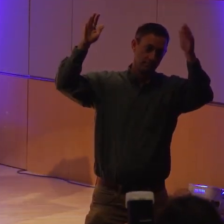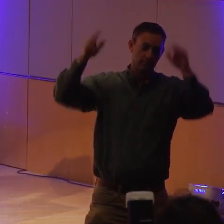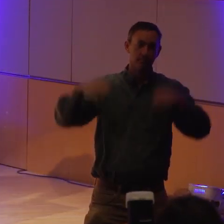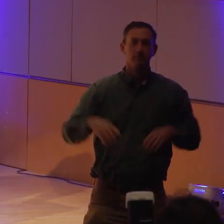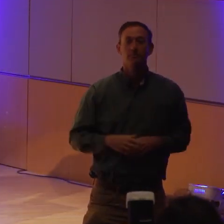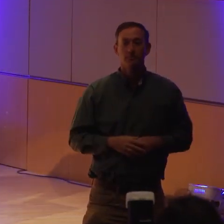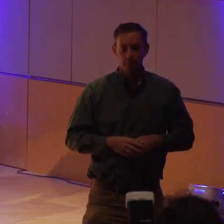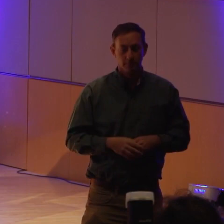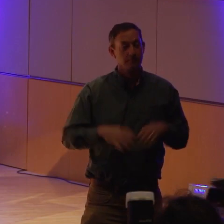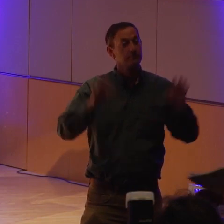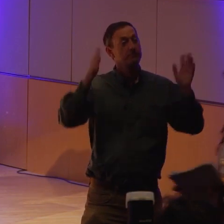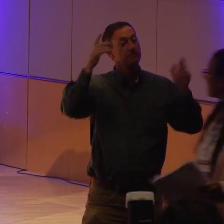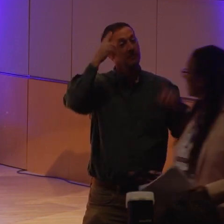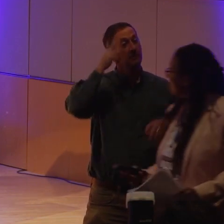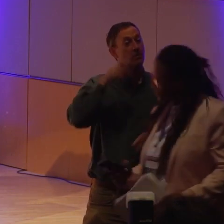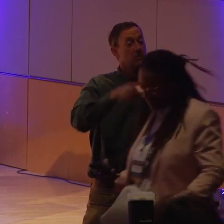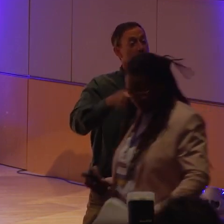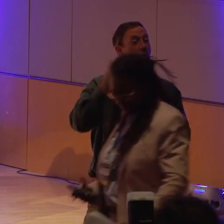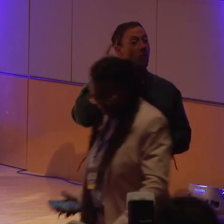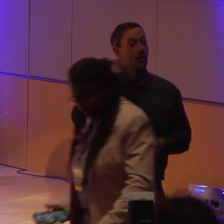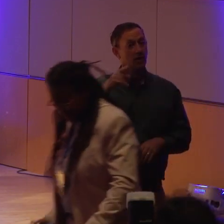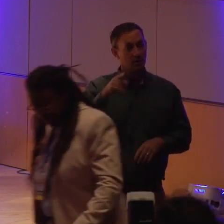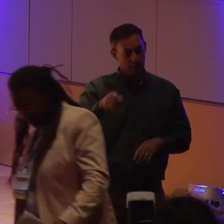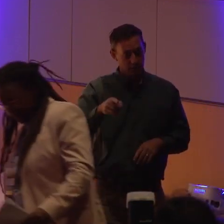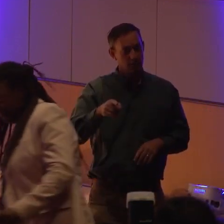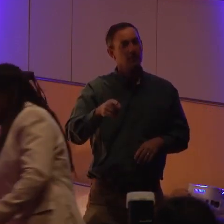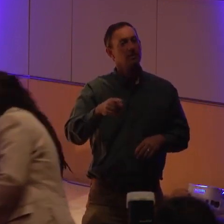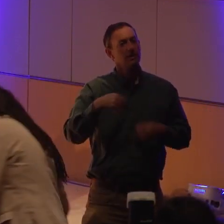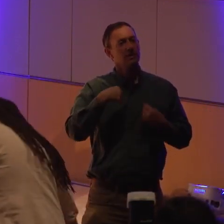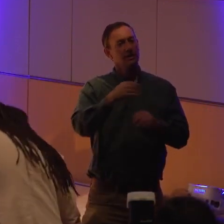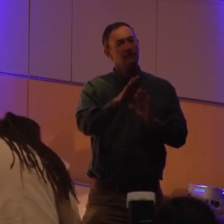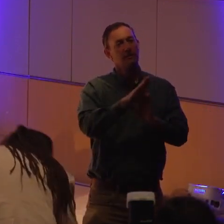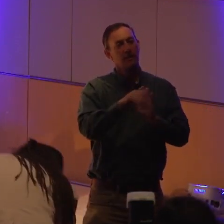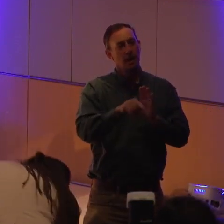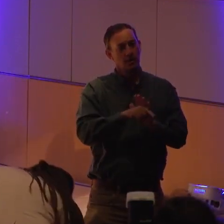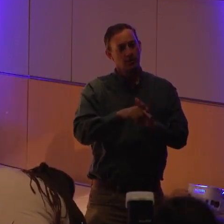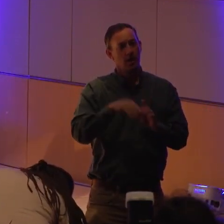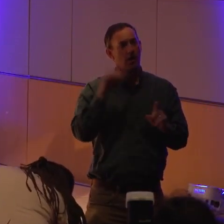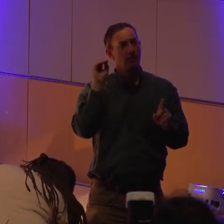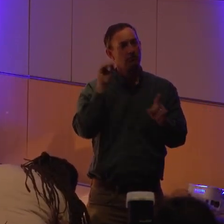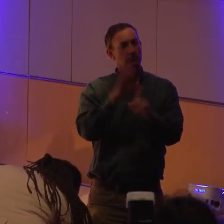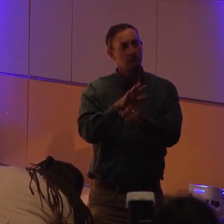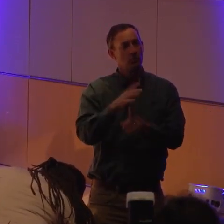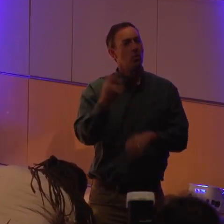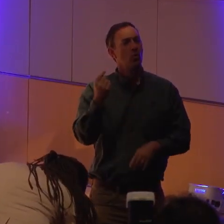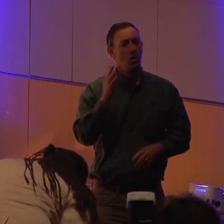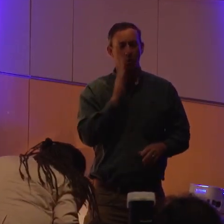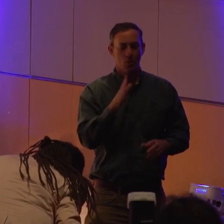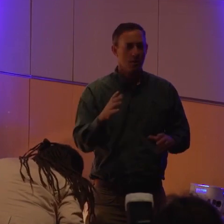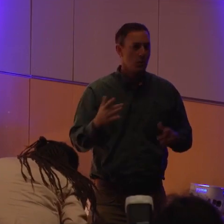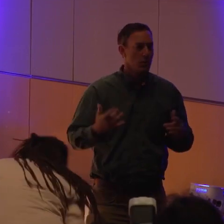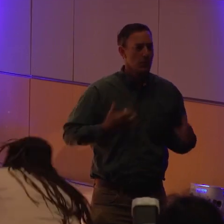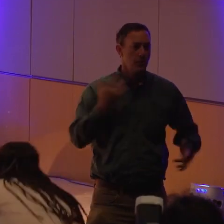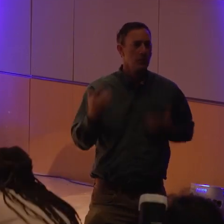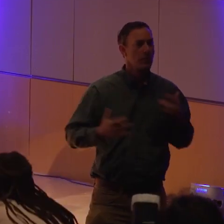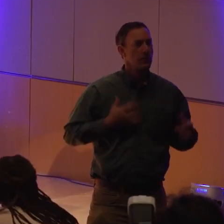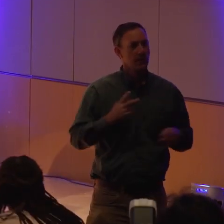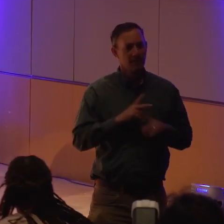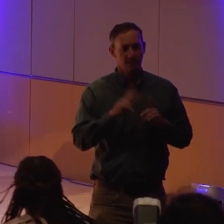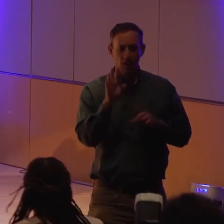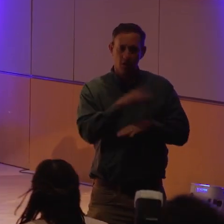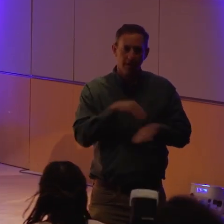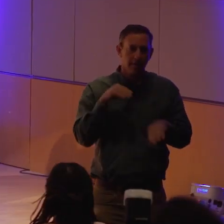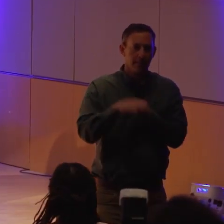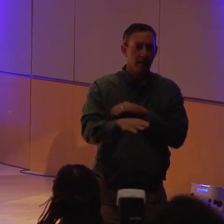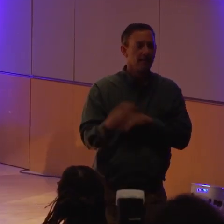And we're giving it up for her because she's setting the context for what's going to be a very energizing and very